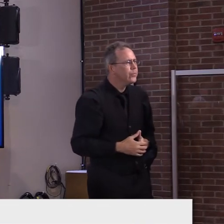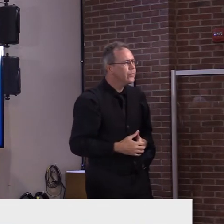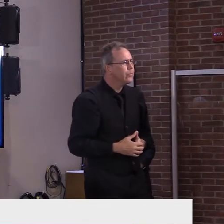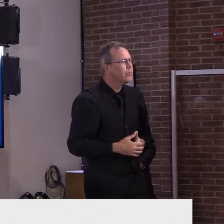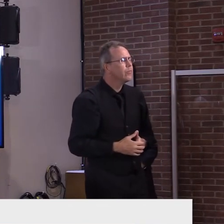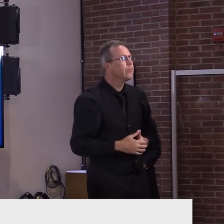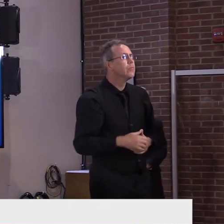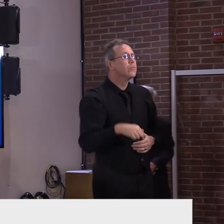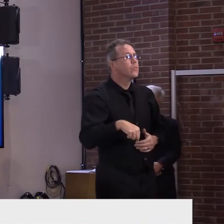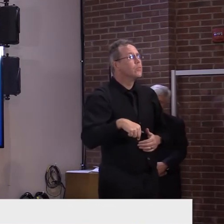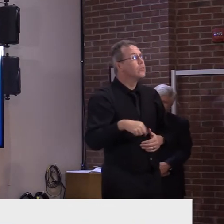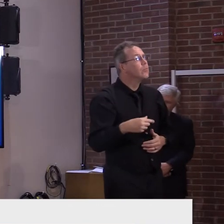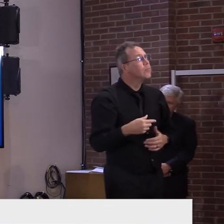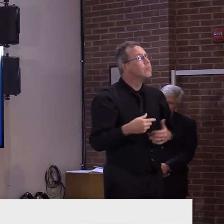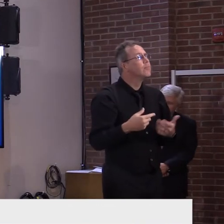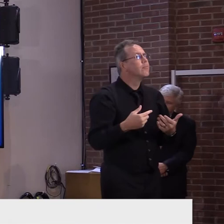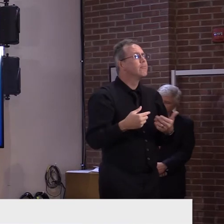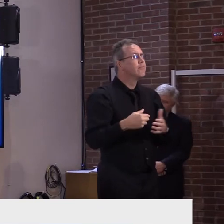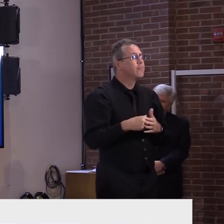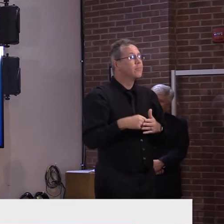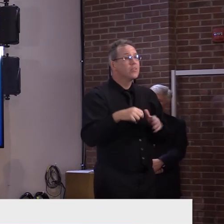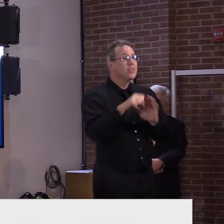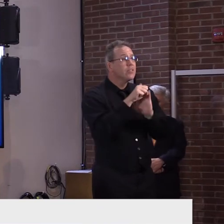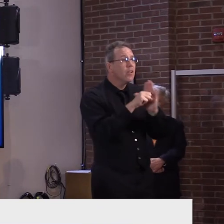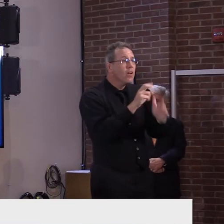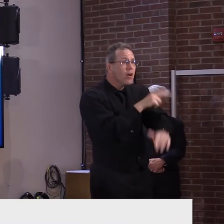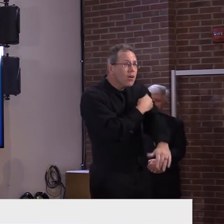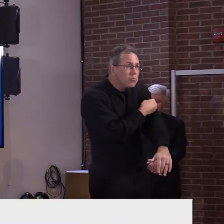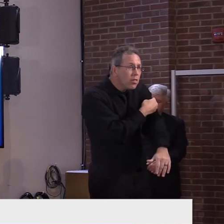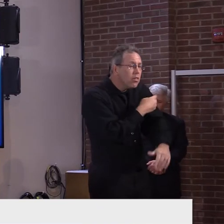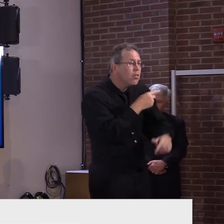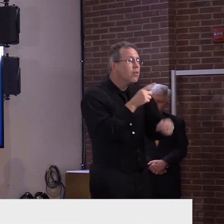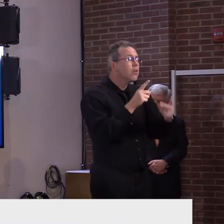hospital, as well as the corrections